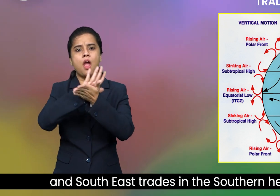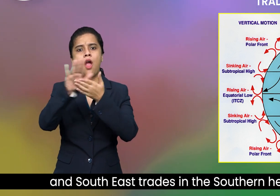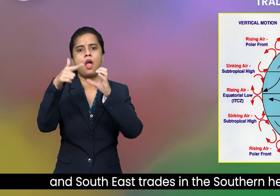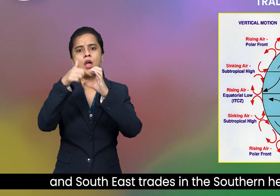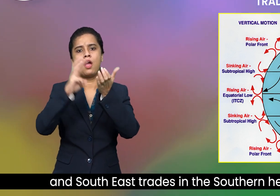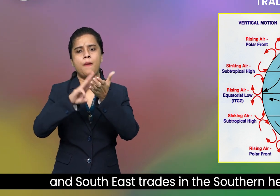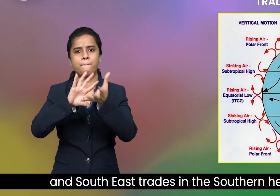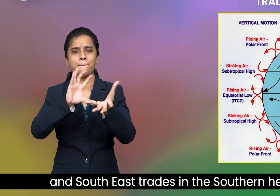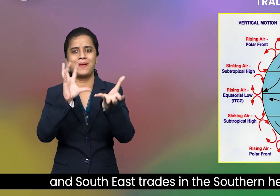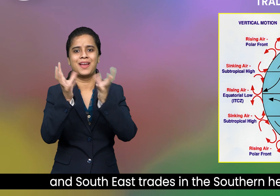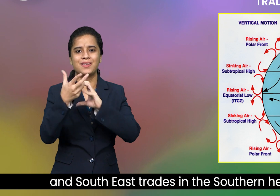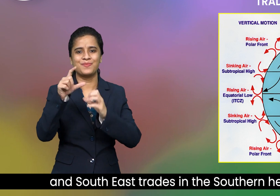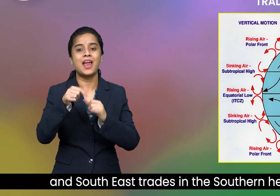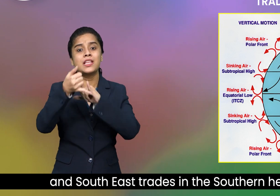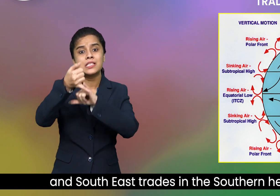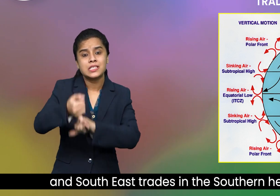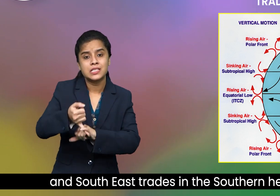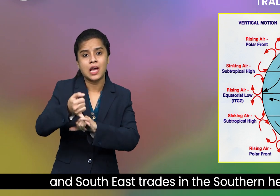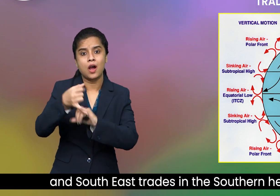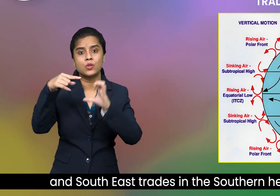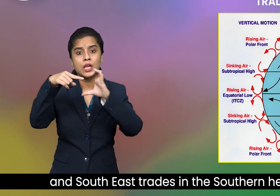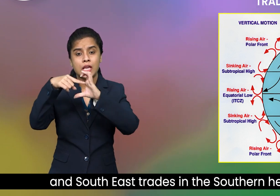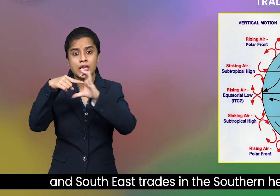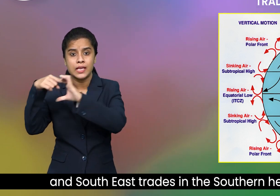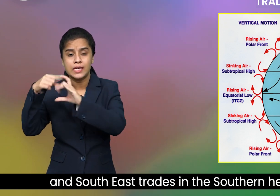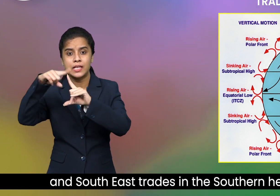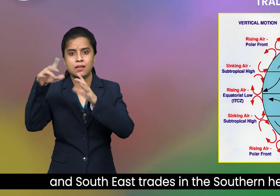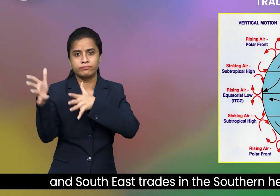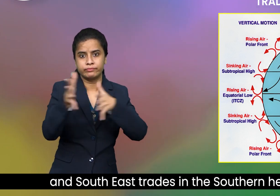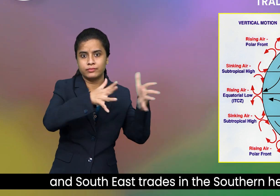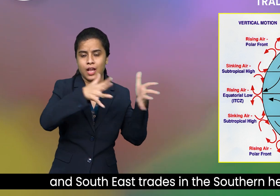and southeast trade in the southern hemisphere.